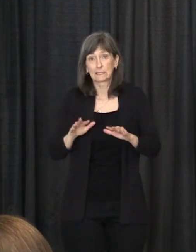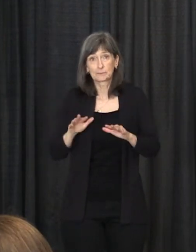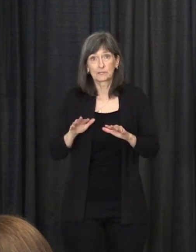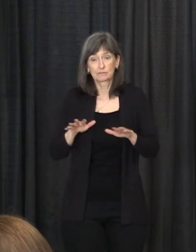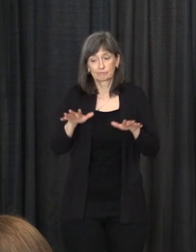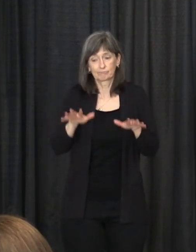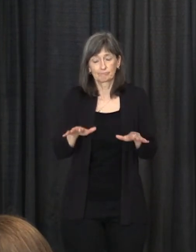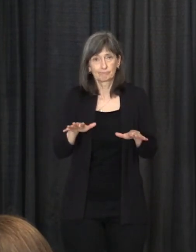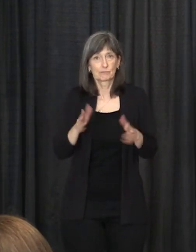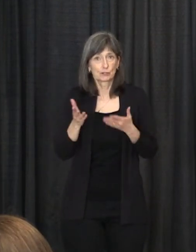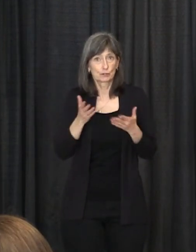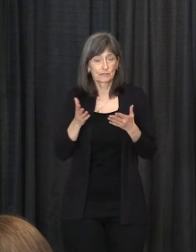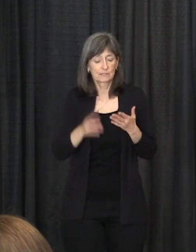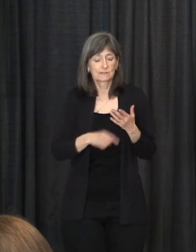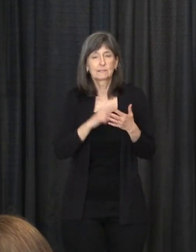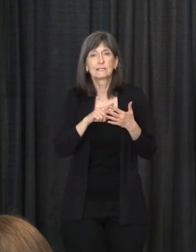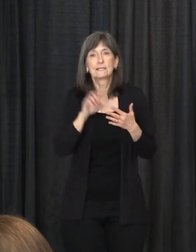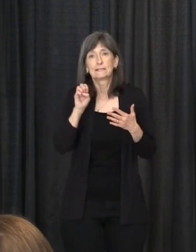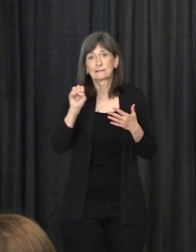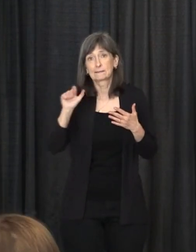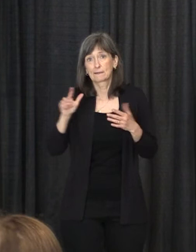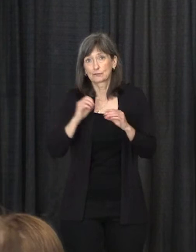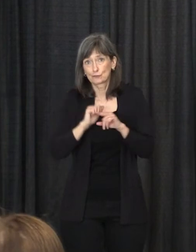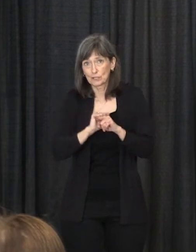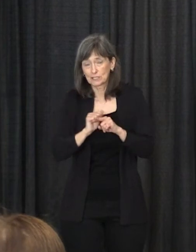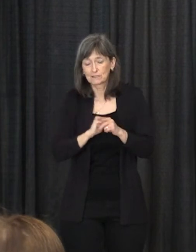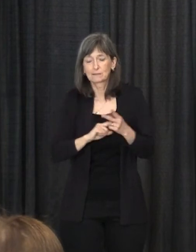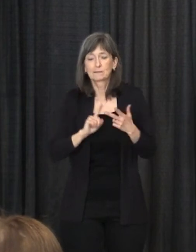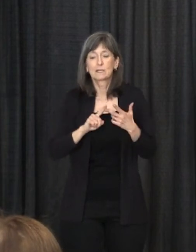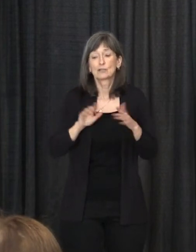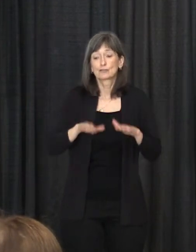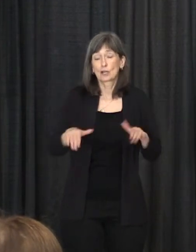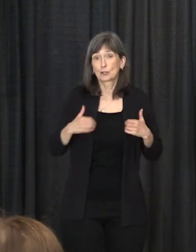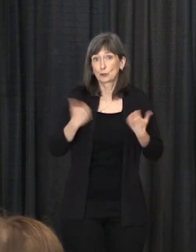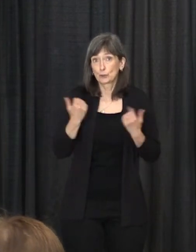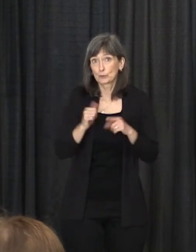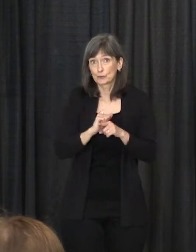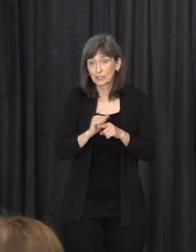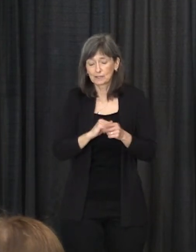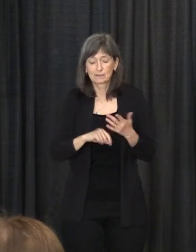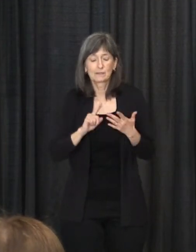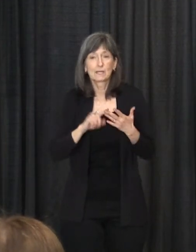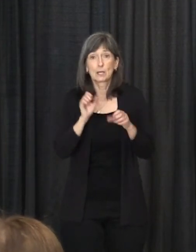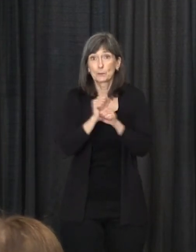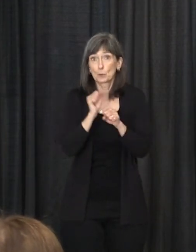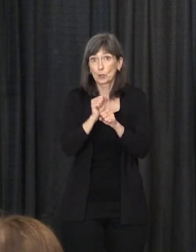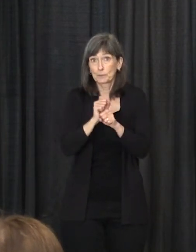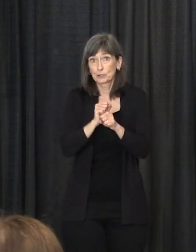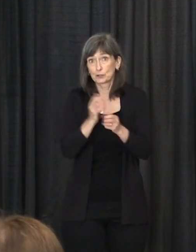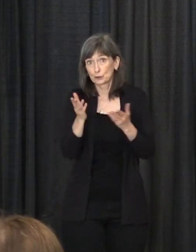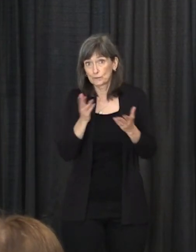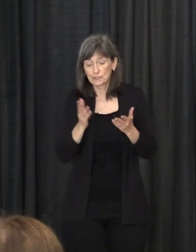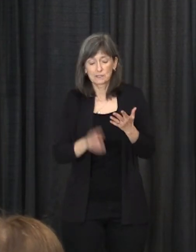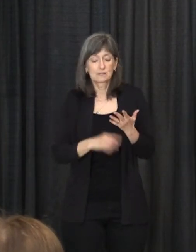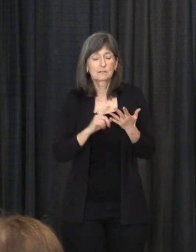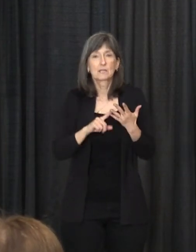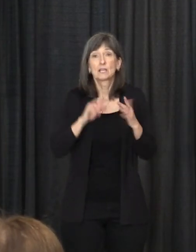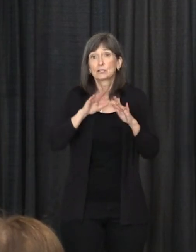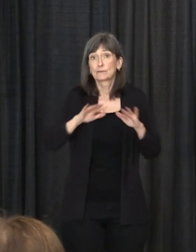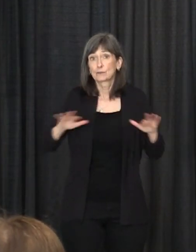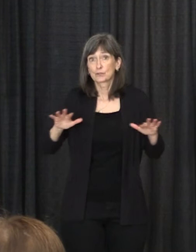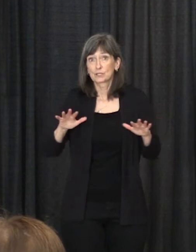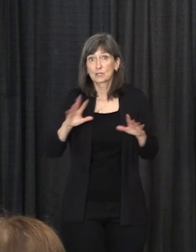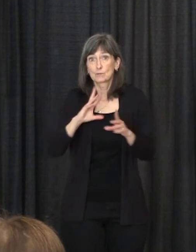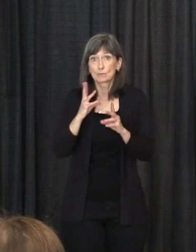services, ESL training, child and youth programming, employment and training services, diversity programs